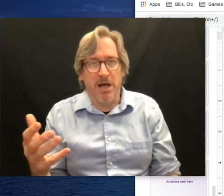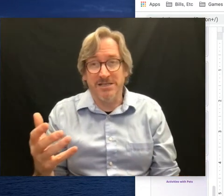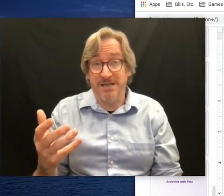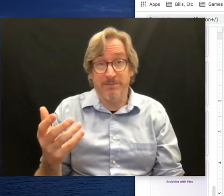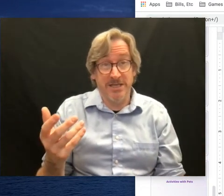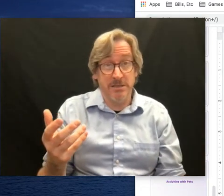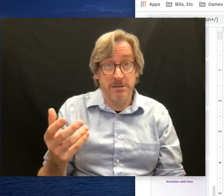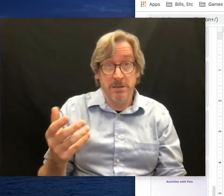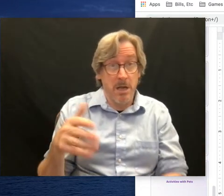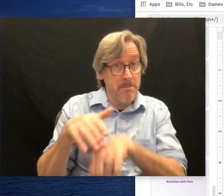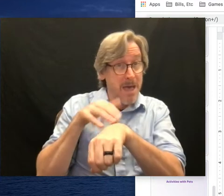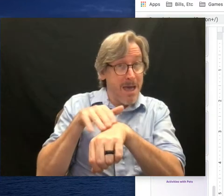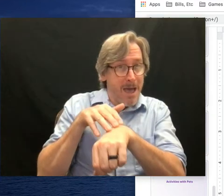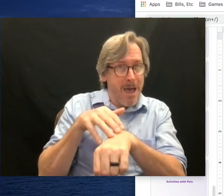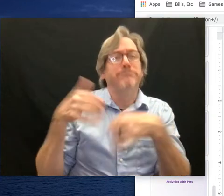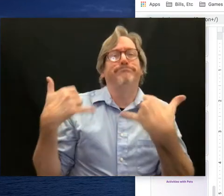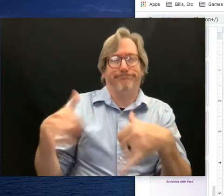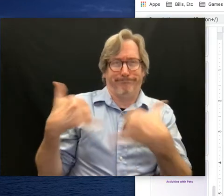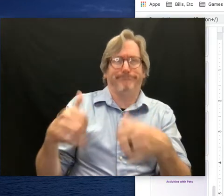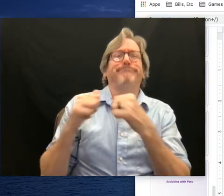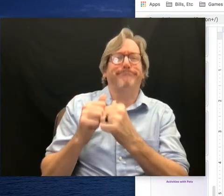general concept is